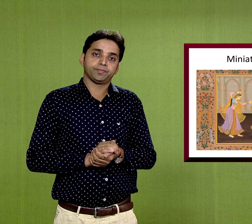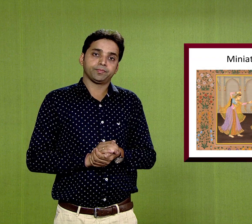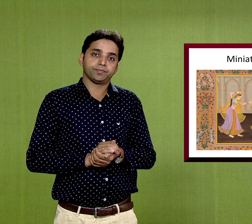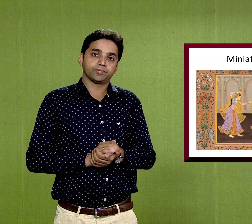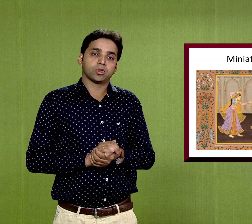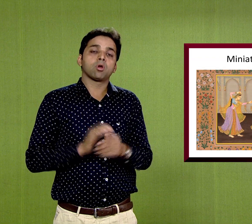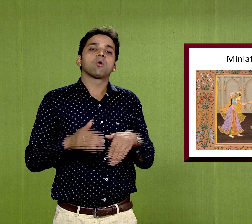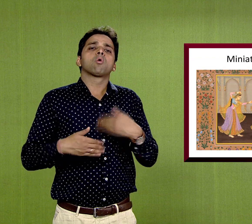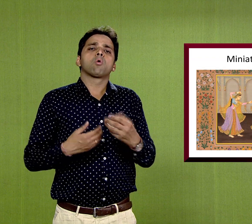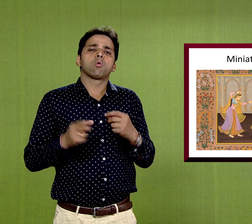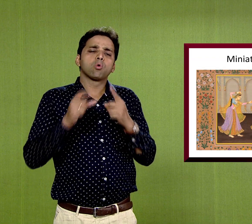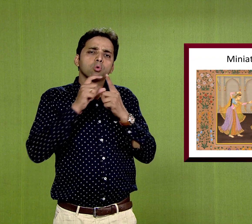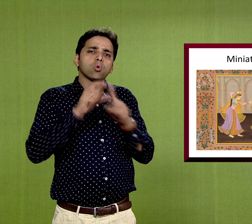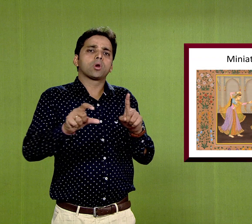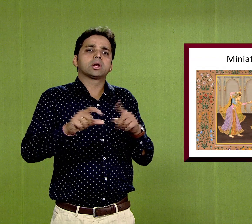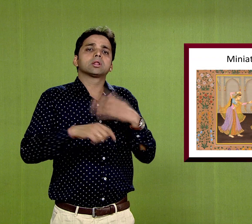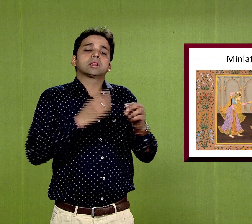who donated them to the temples.